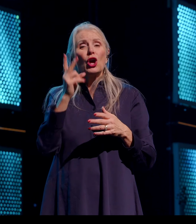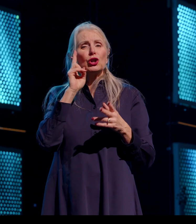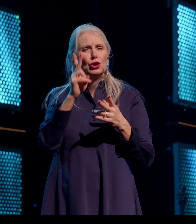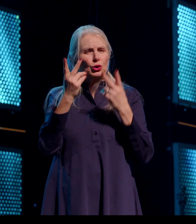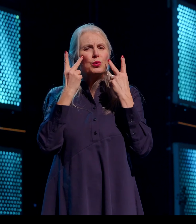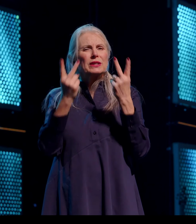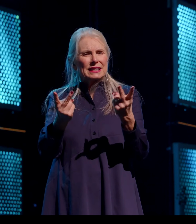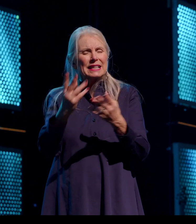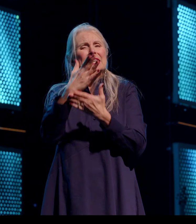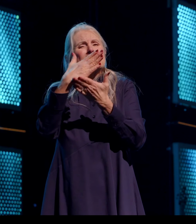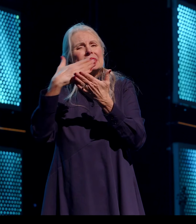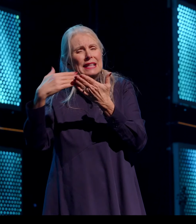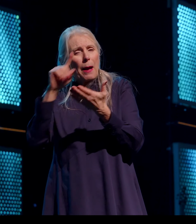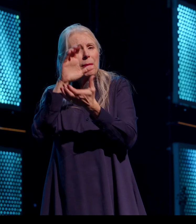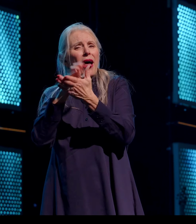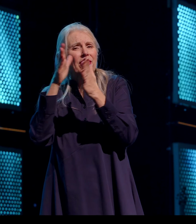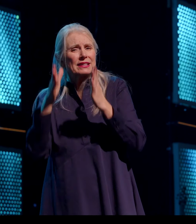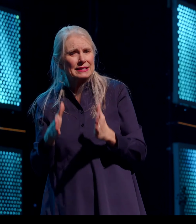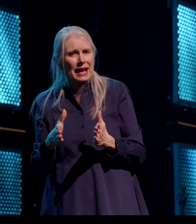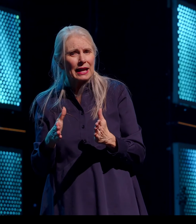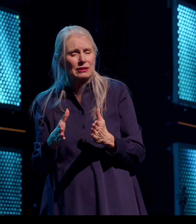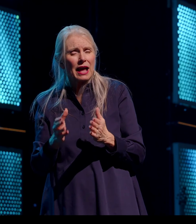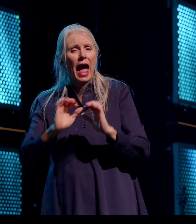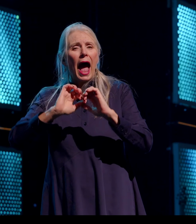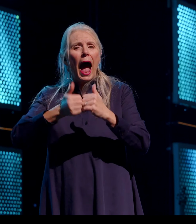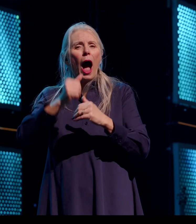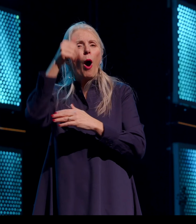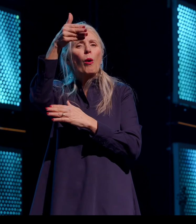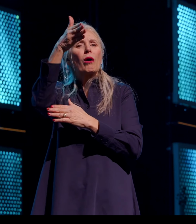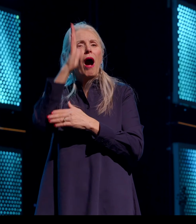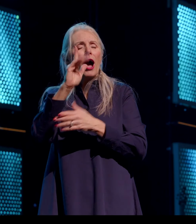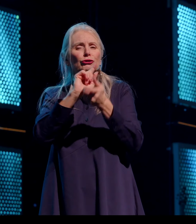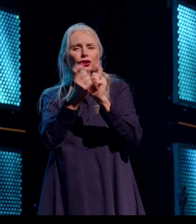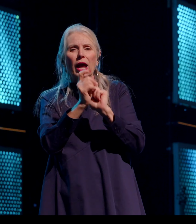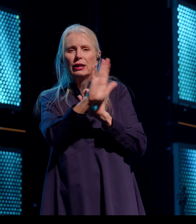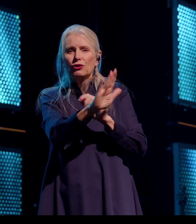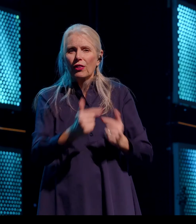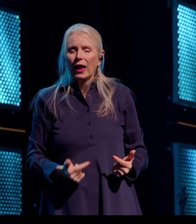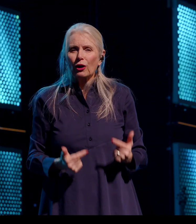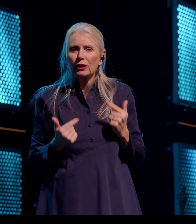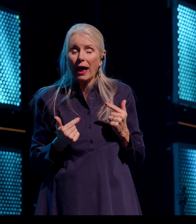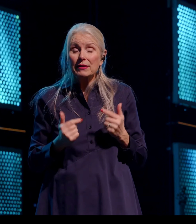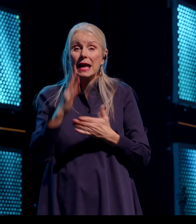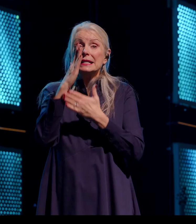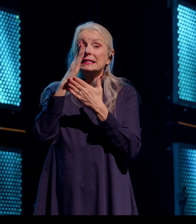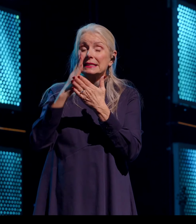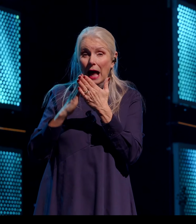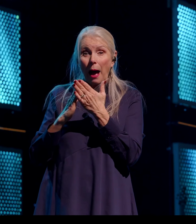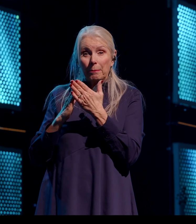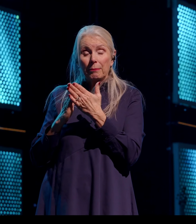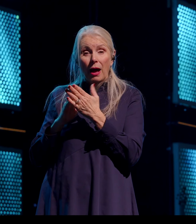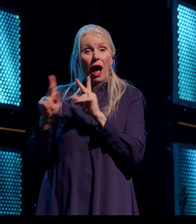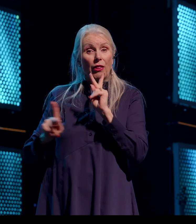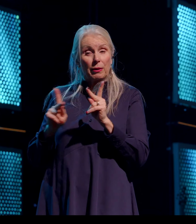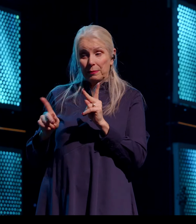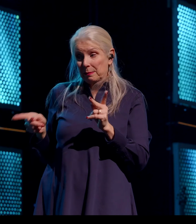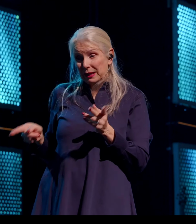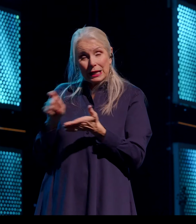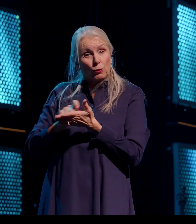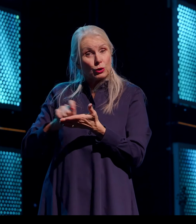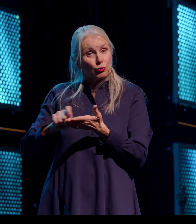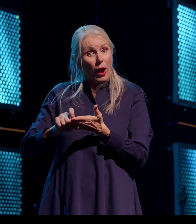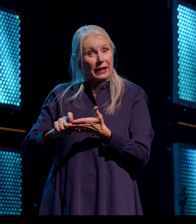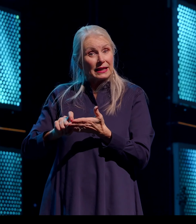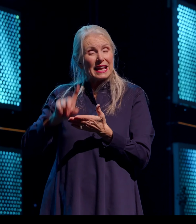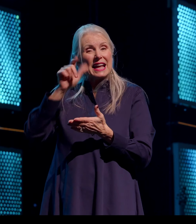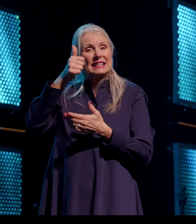to see some of the saints of the church and how God changed their life. Some of the exact people that he was writing to 10 years